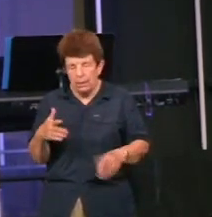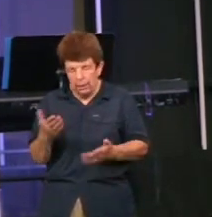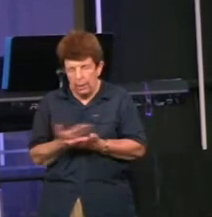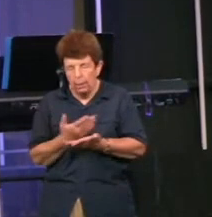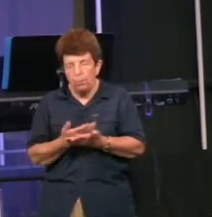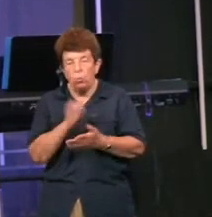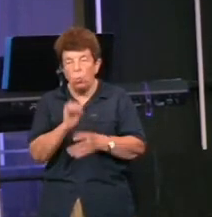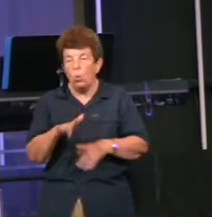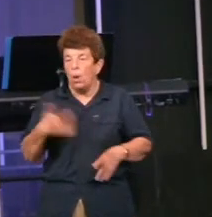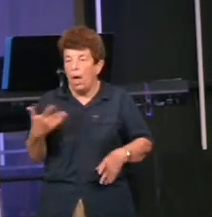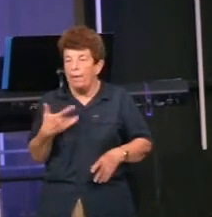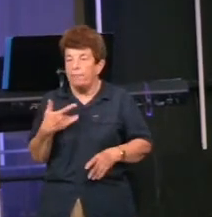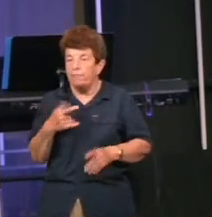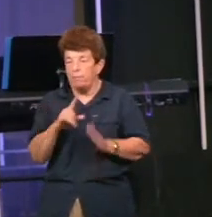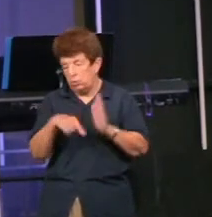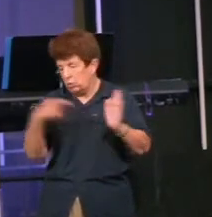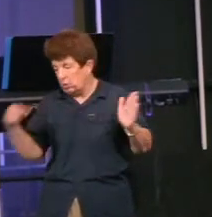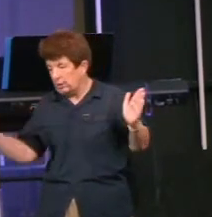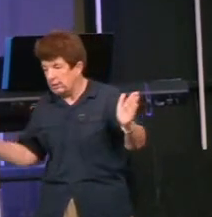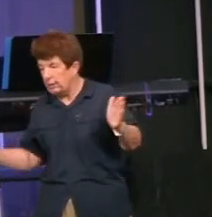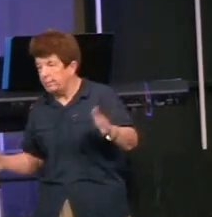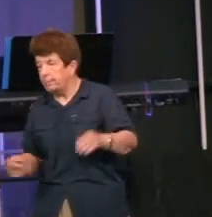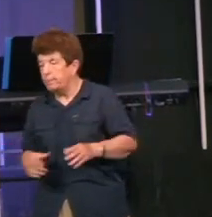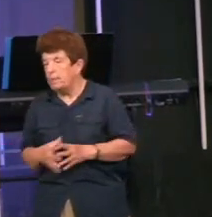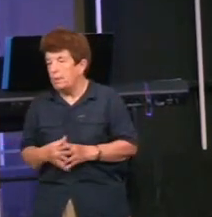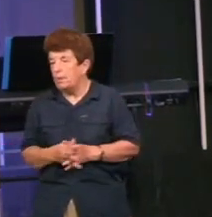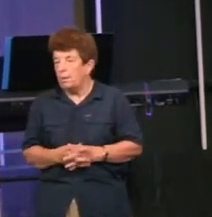your life for eternity.